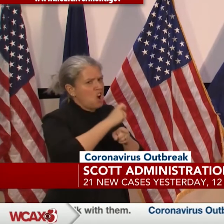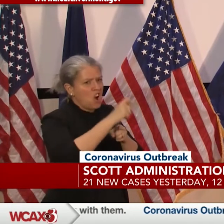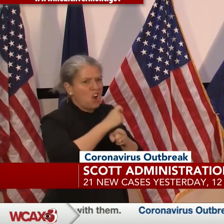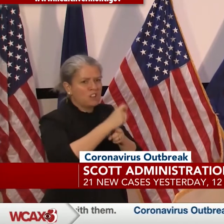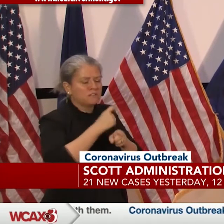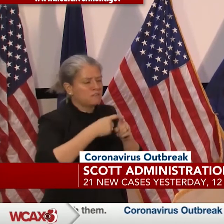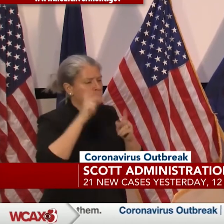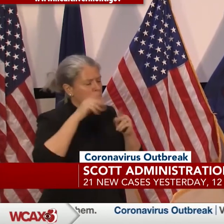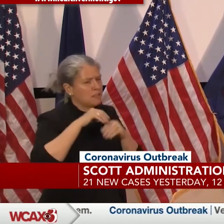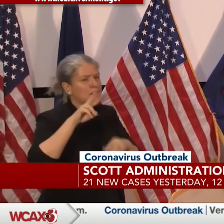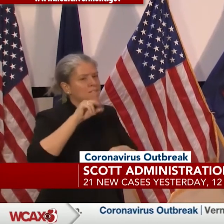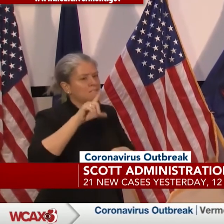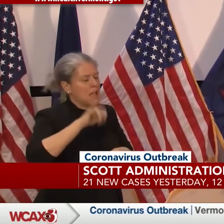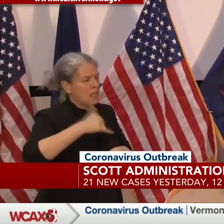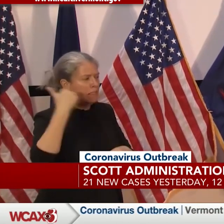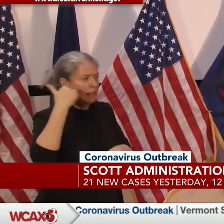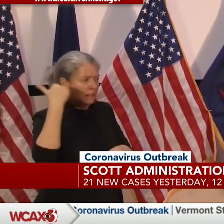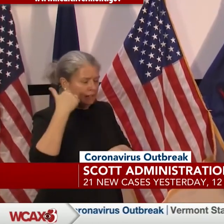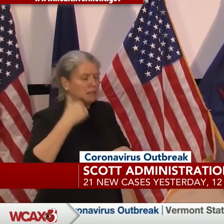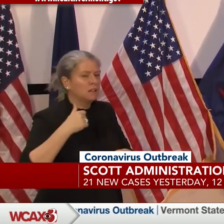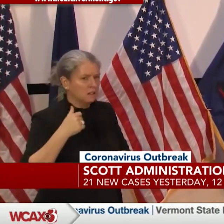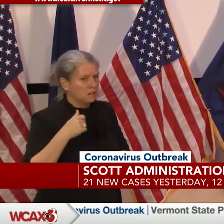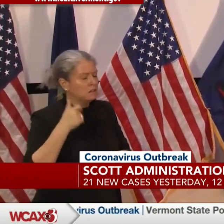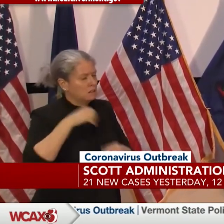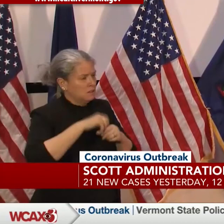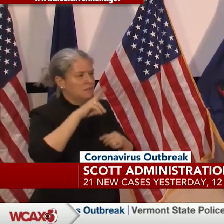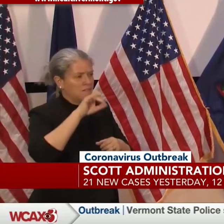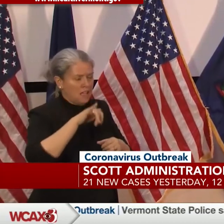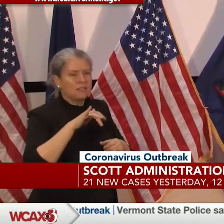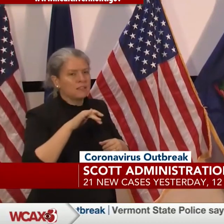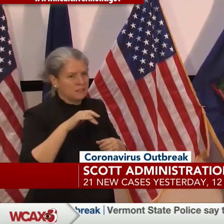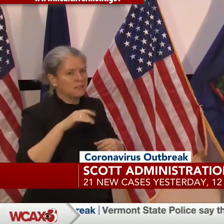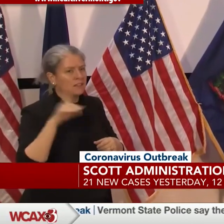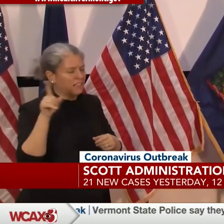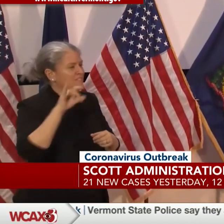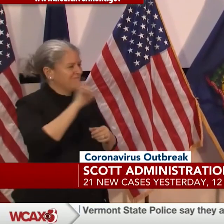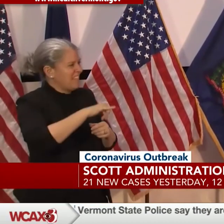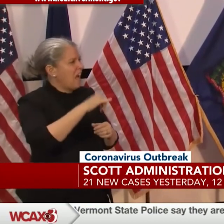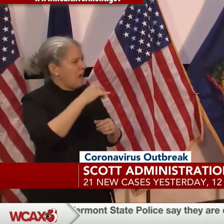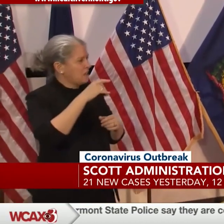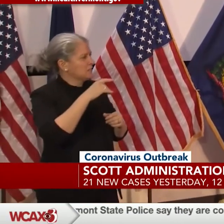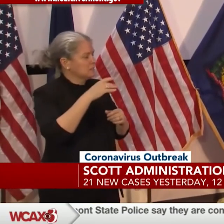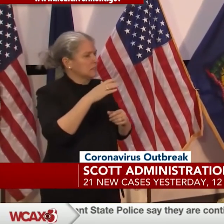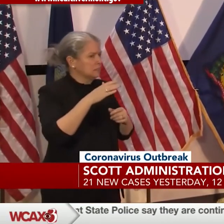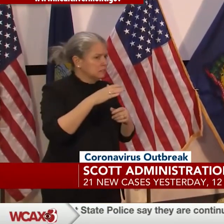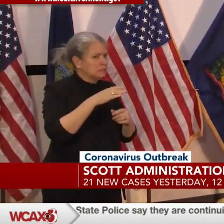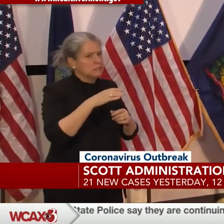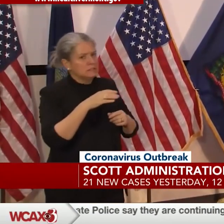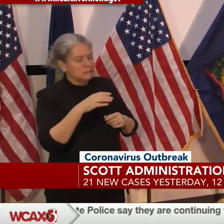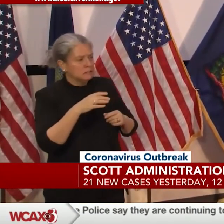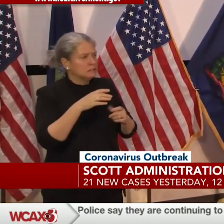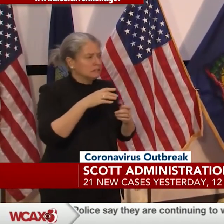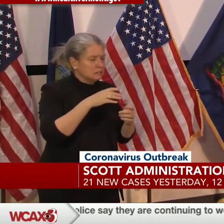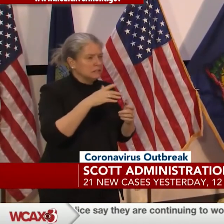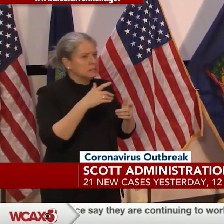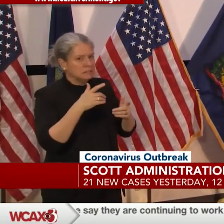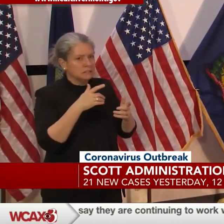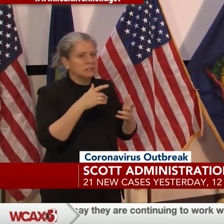in the Valley who are in that danger zone as far as